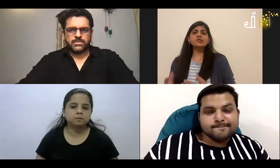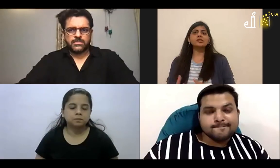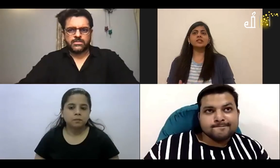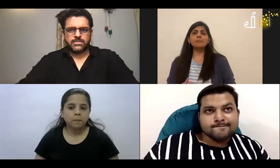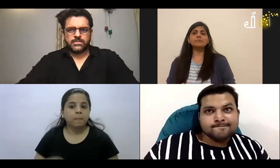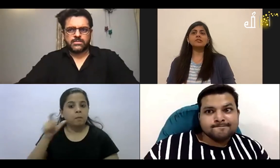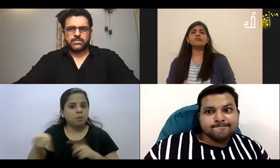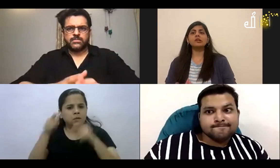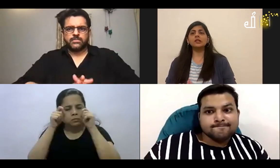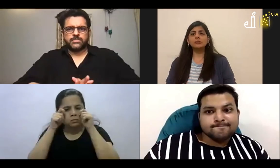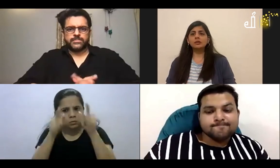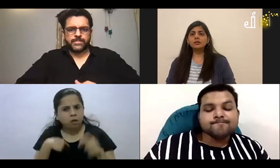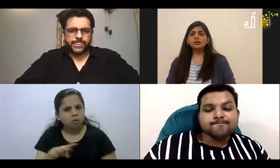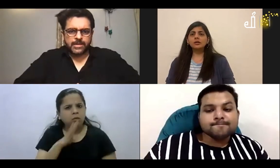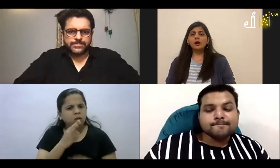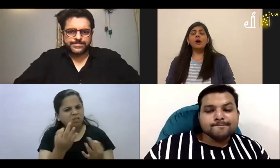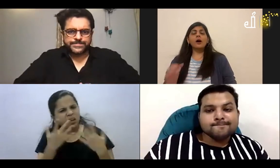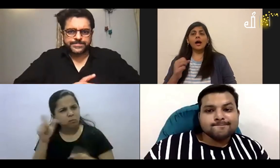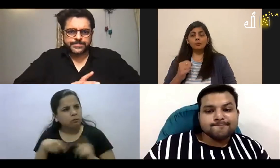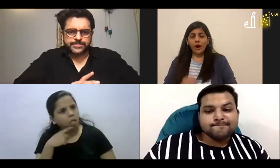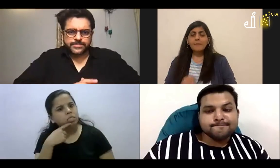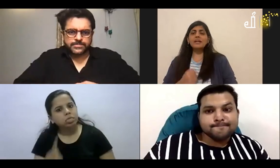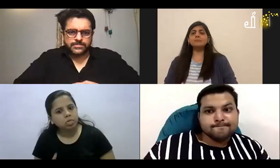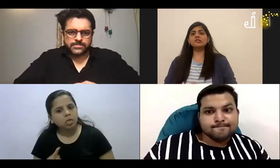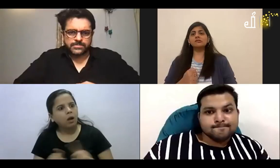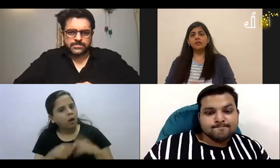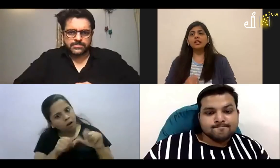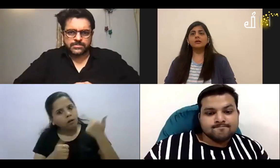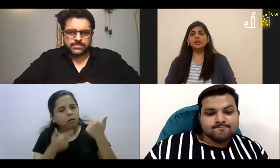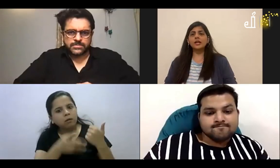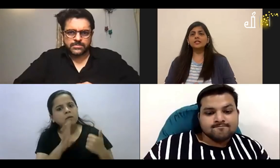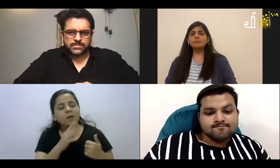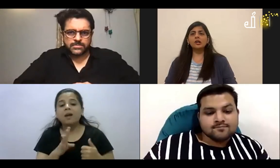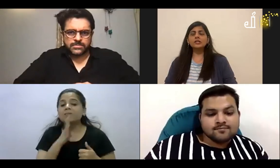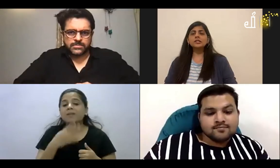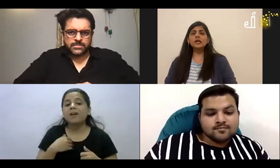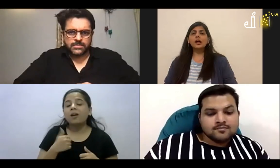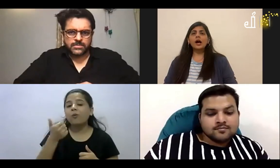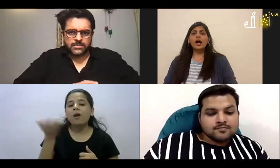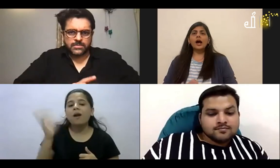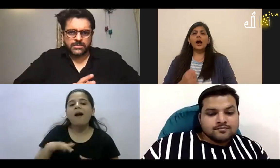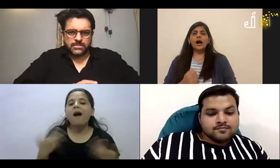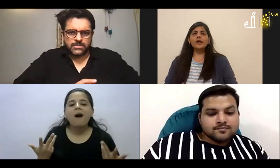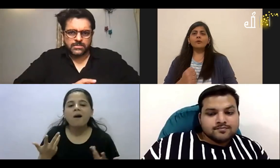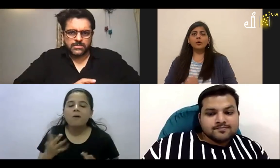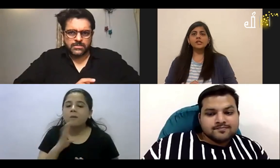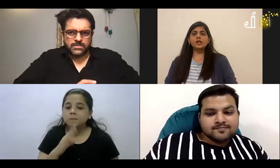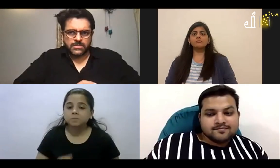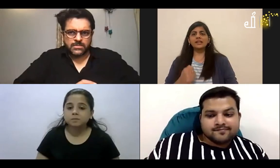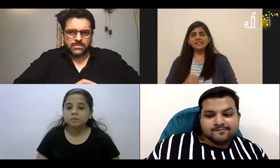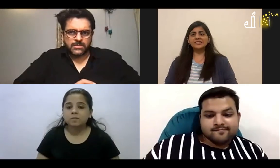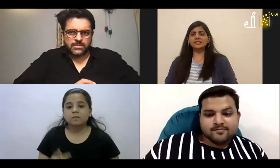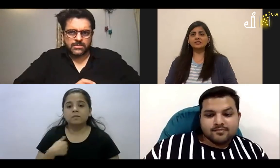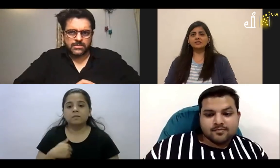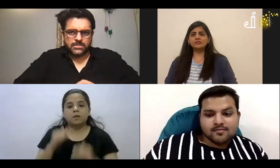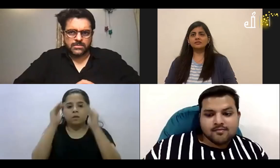surprised to see that my speech is really good. And why my speech is really good is because I focus on